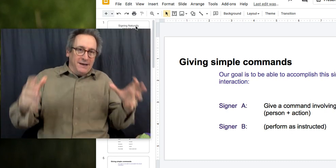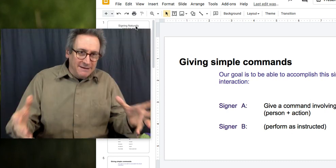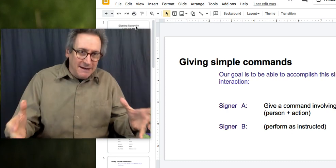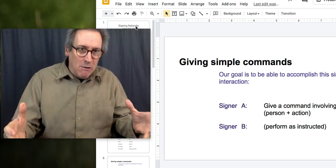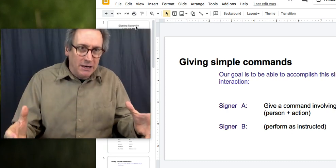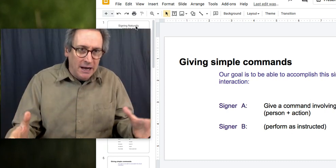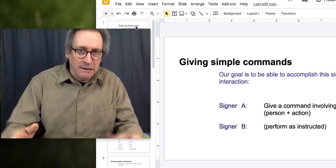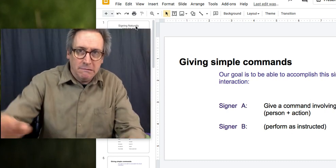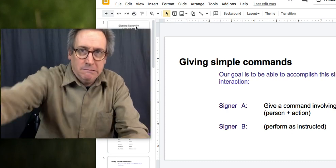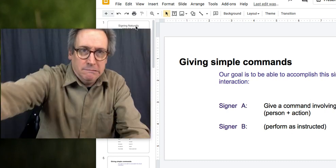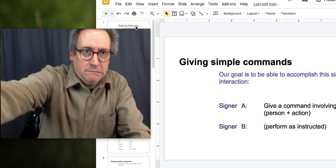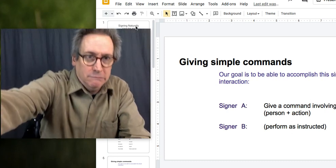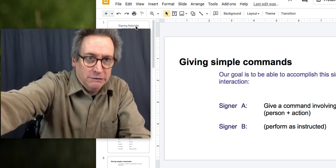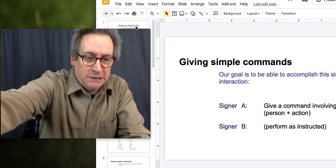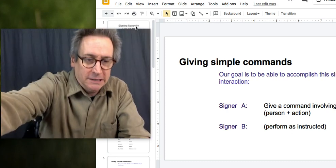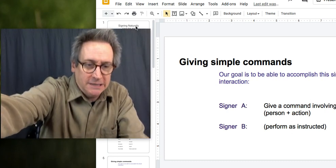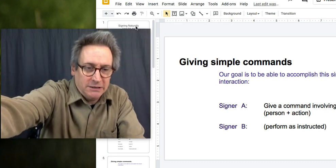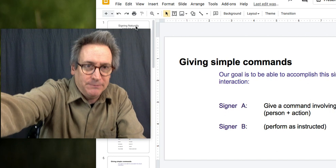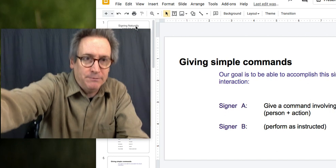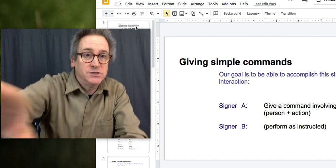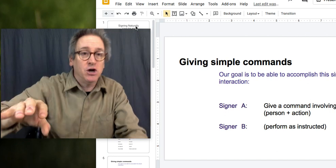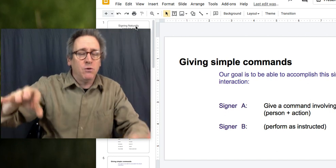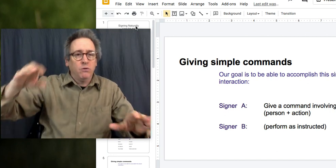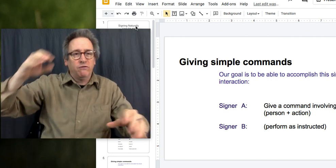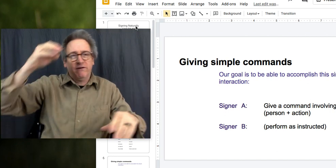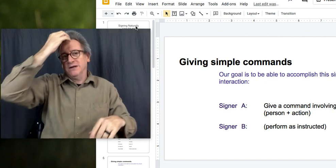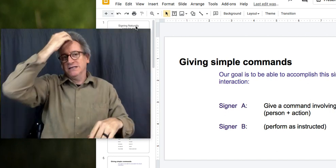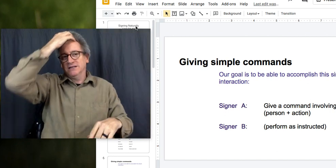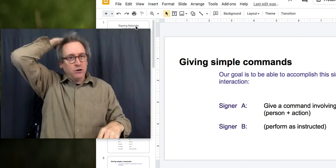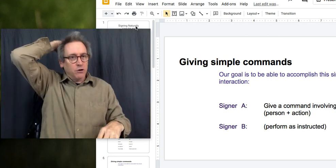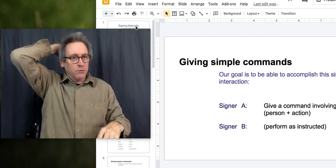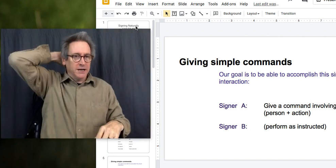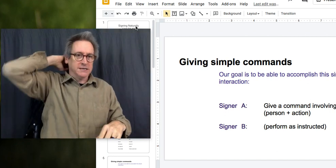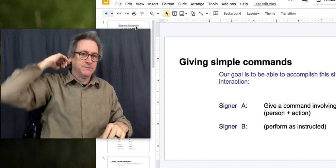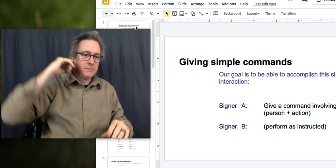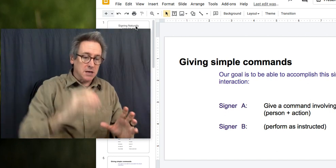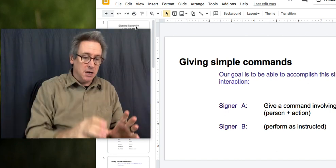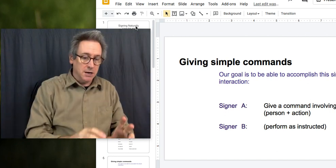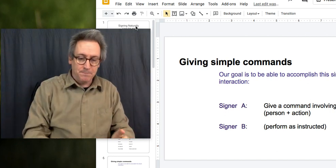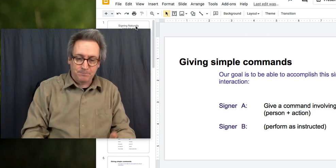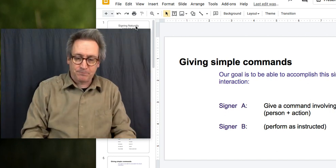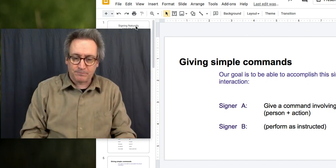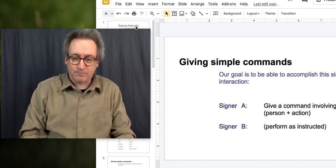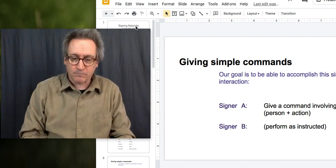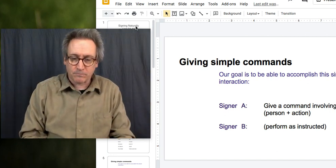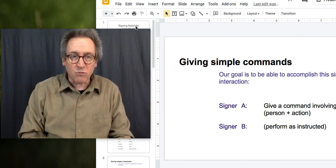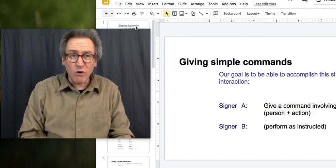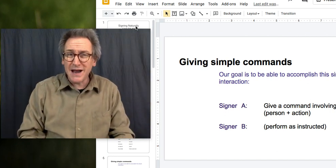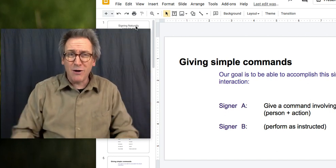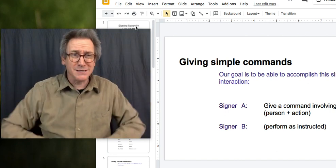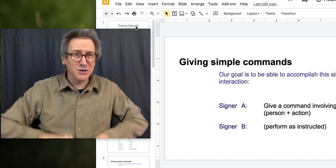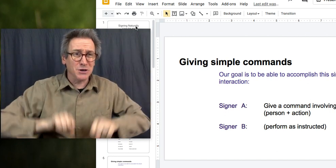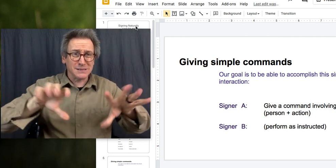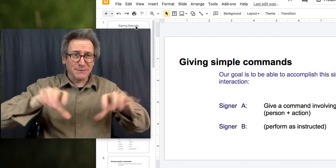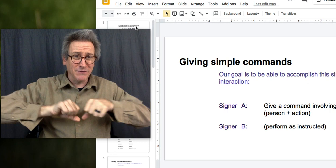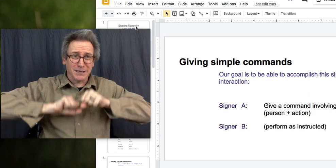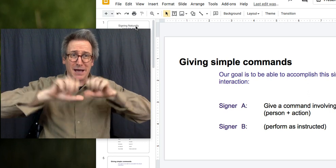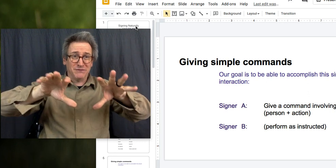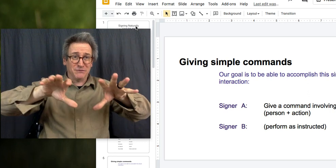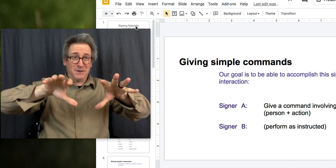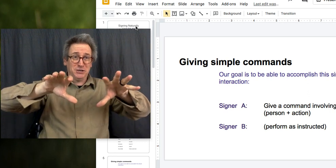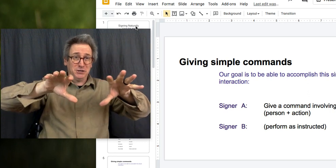But now online, we're kind of stuck. So we'll find ways of incorporating this. Right now, as you notice, I'm